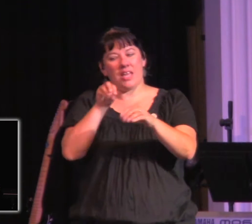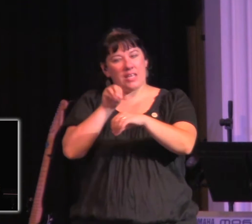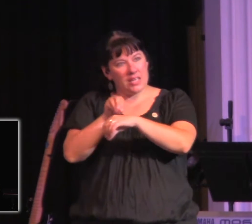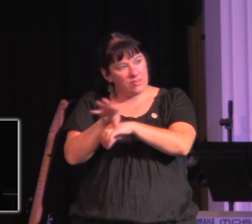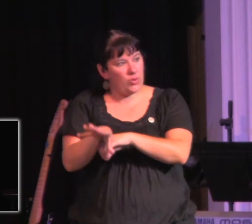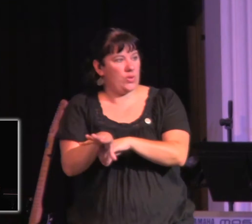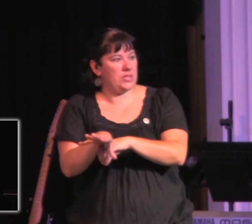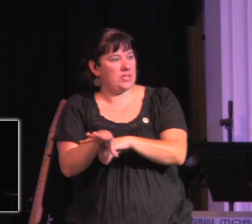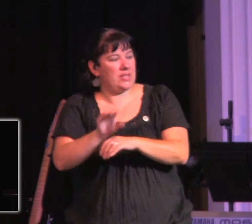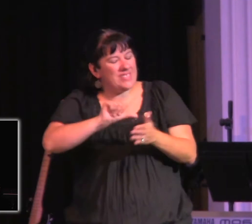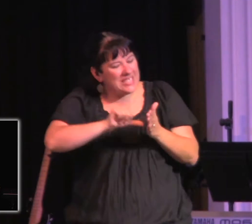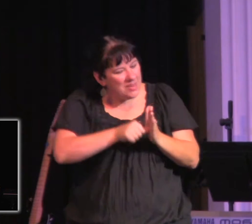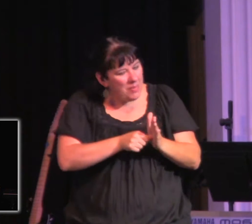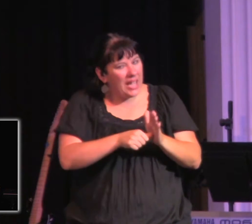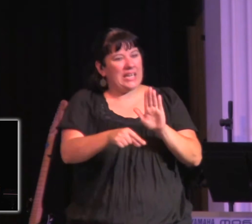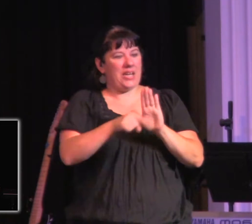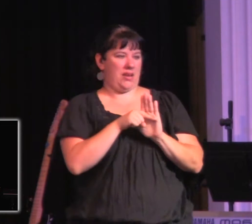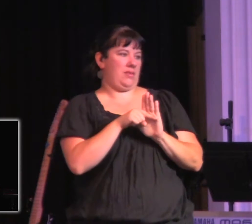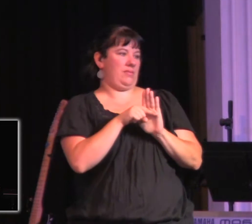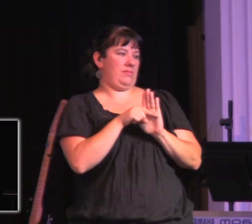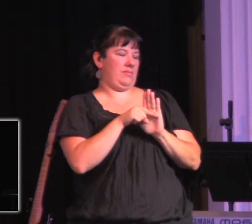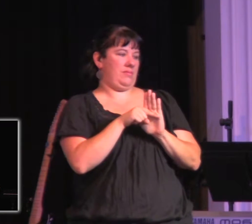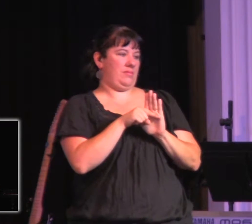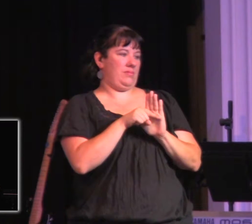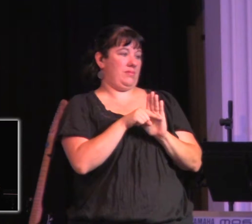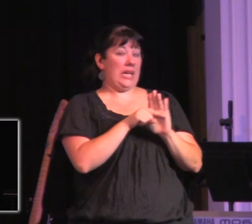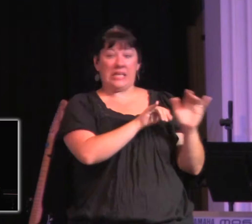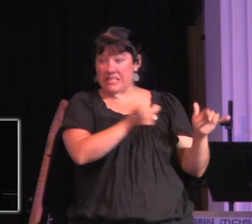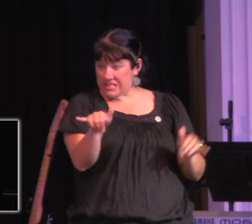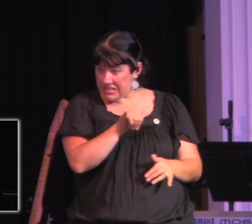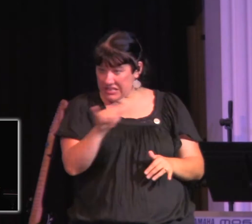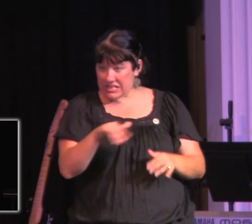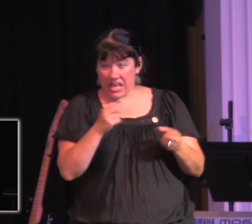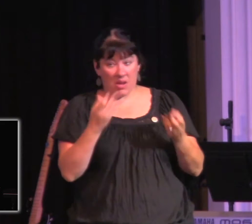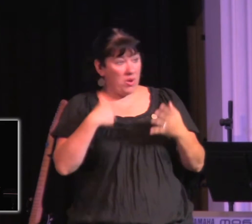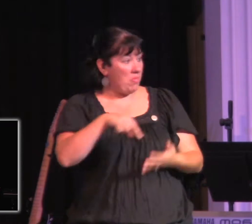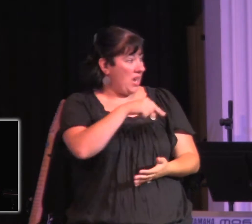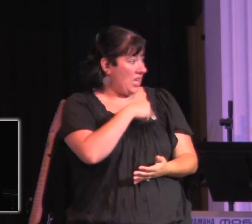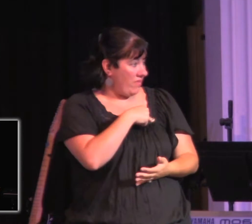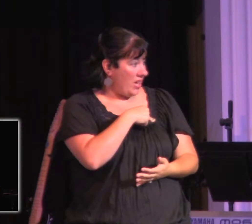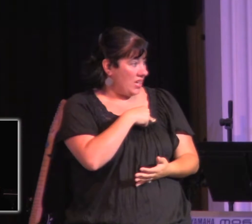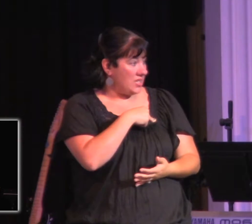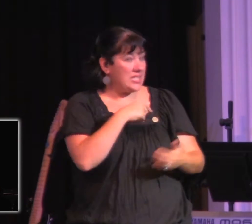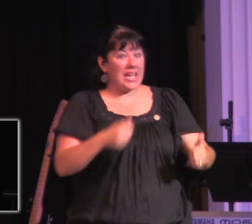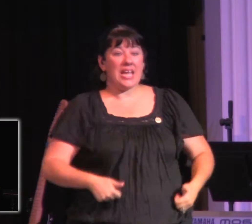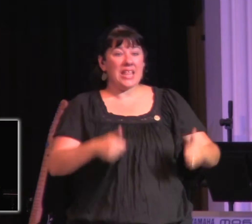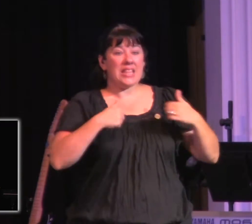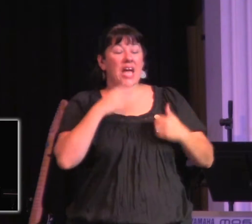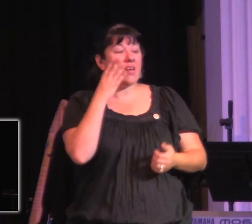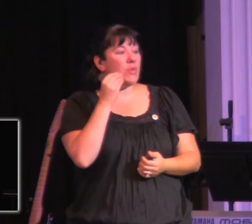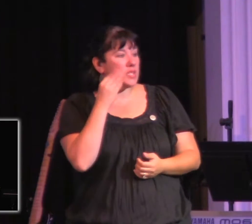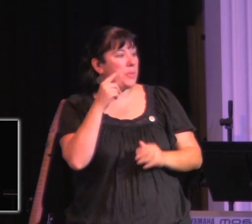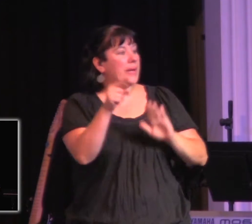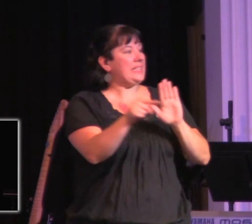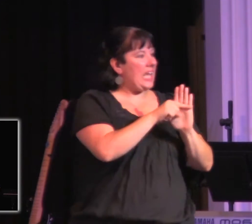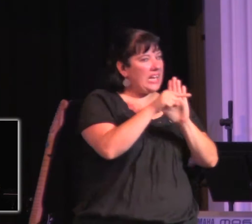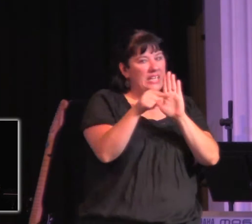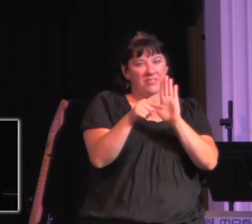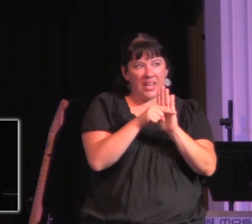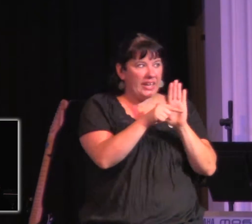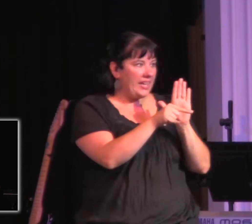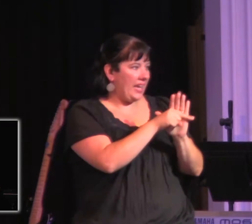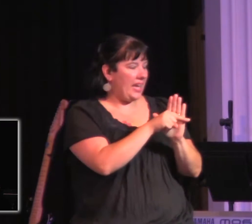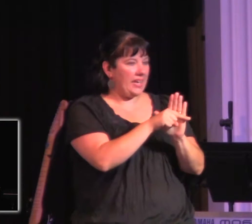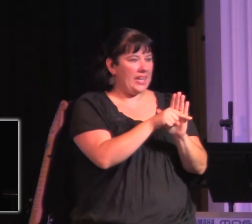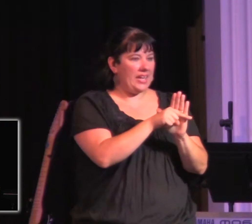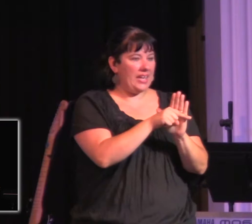been crippled by life's negative experiences, and we might not know exactly what we went through. We might not know the